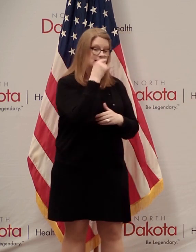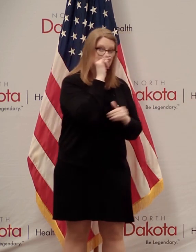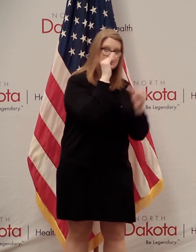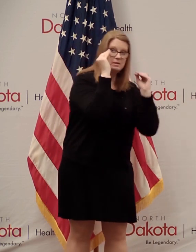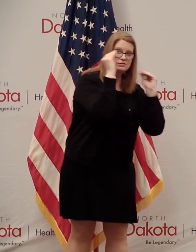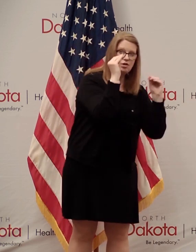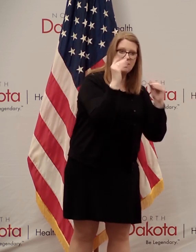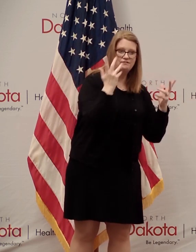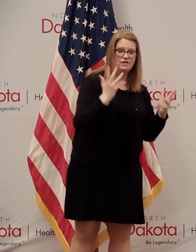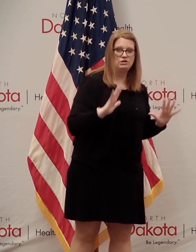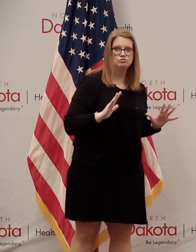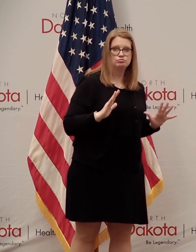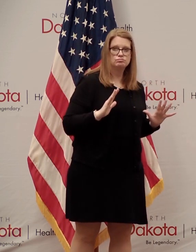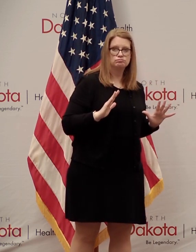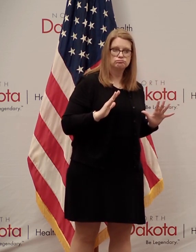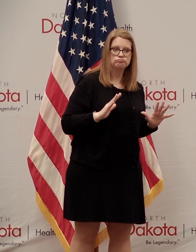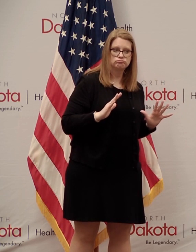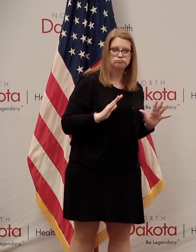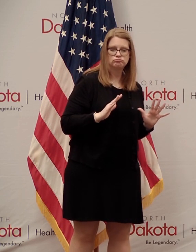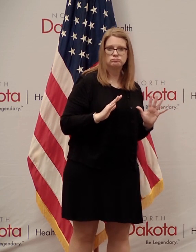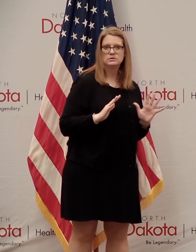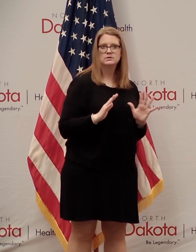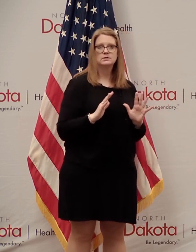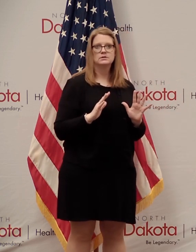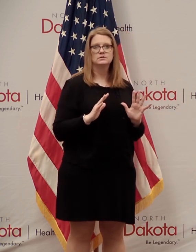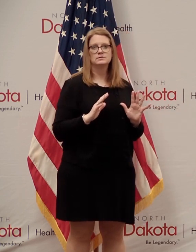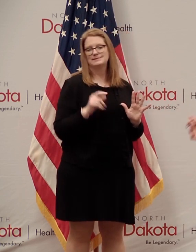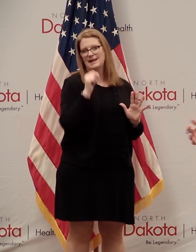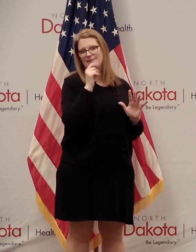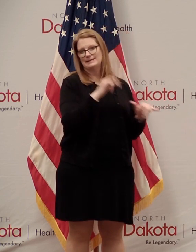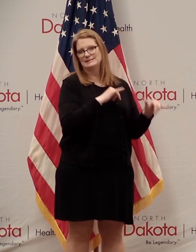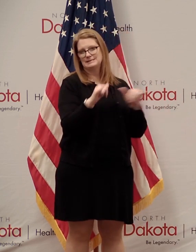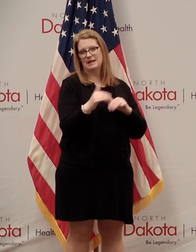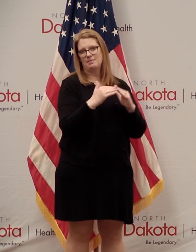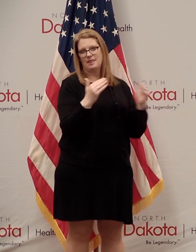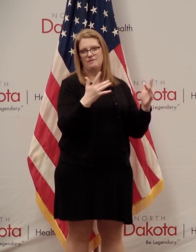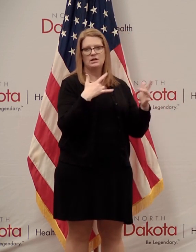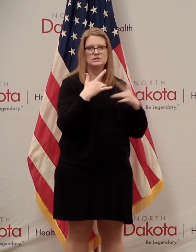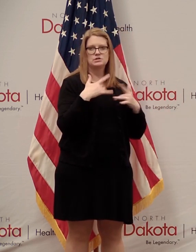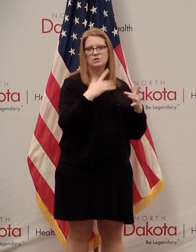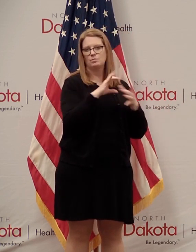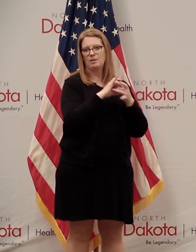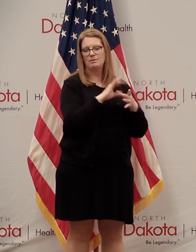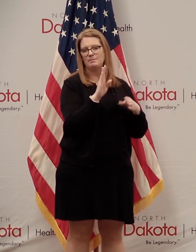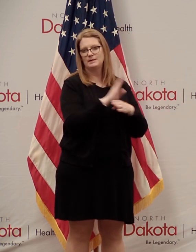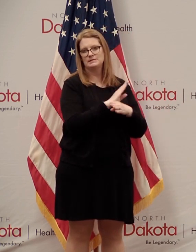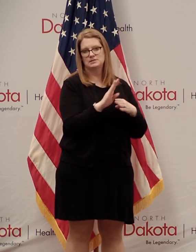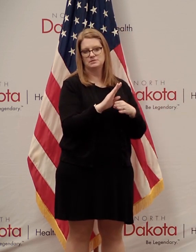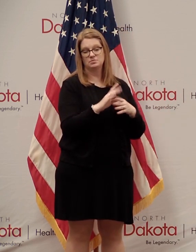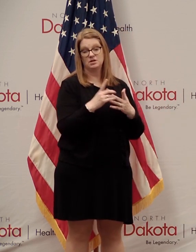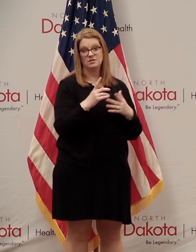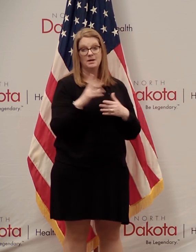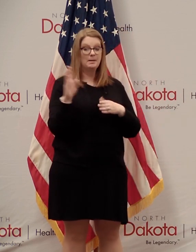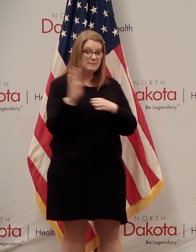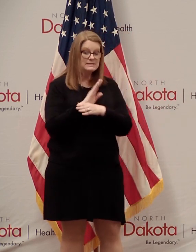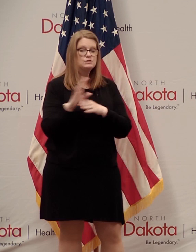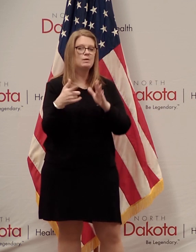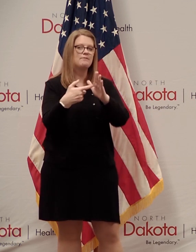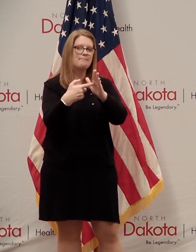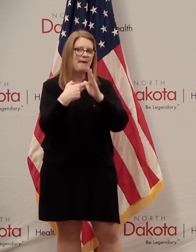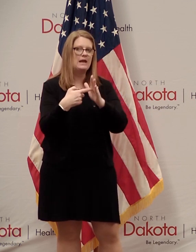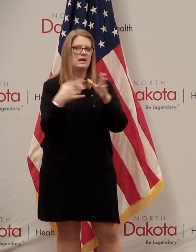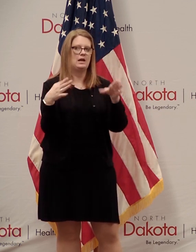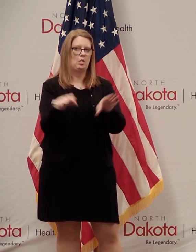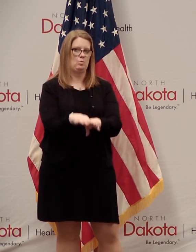educated. So there isn't the same level of concern there we have about businesses where we've mandated closures. So we're addressing